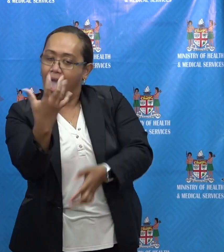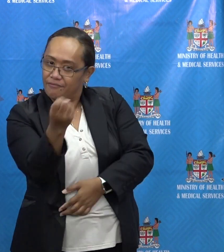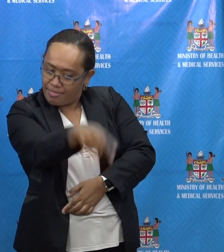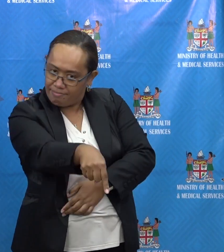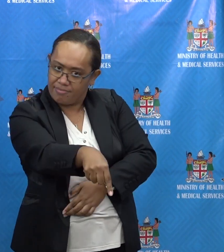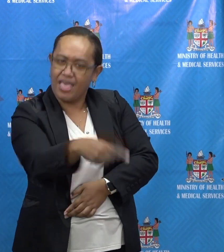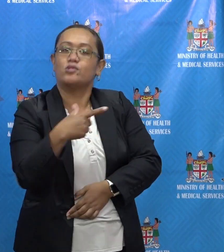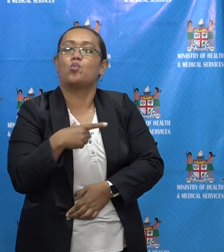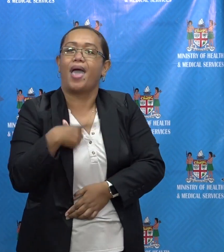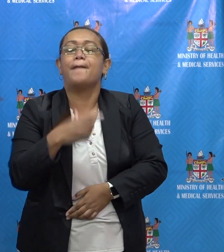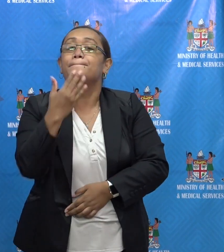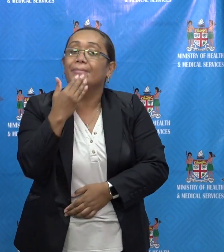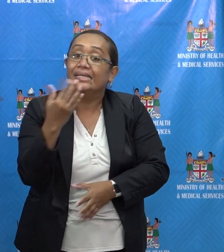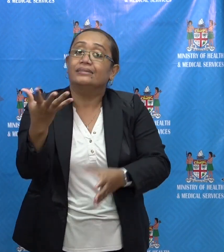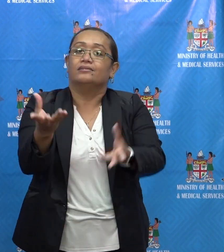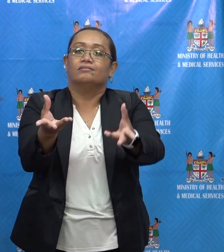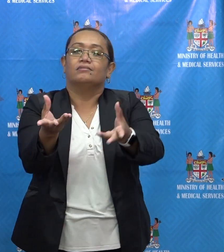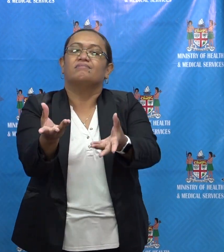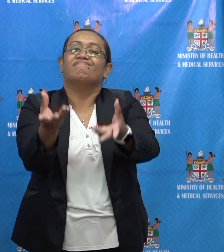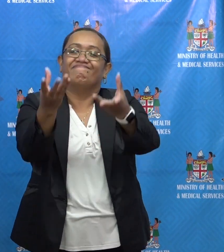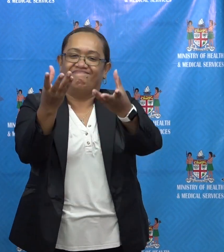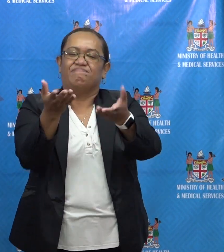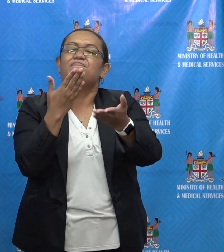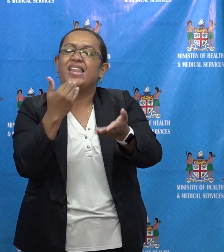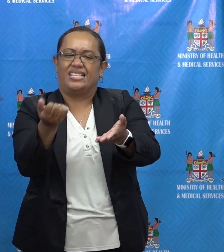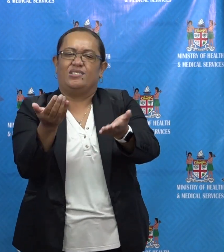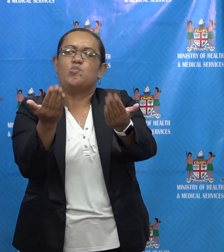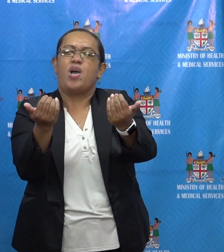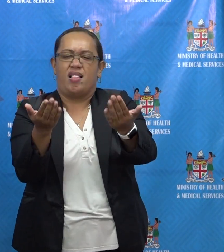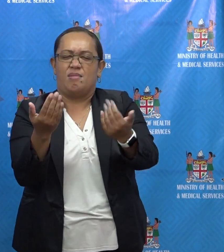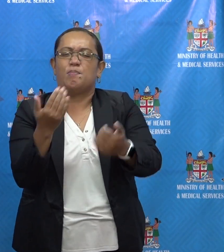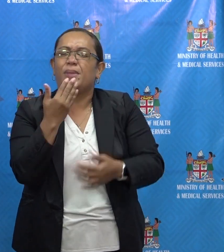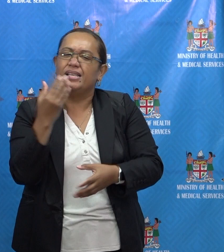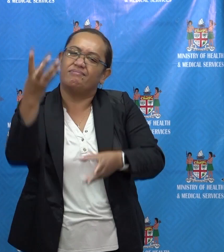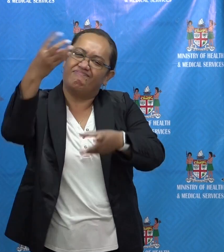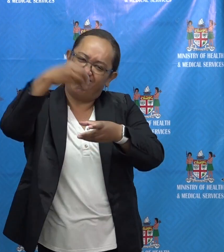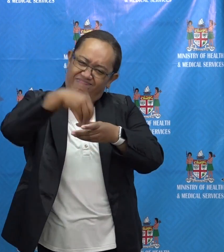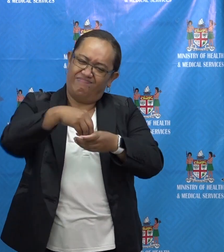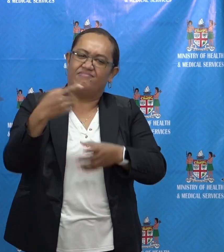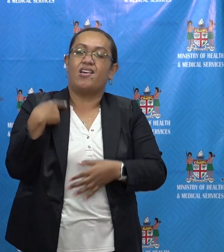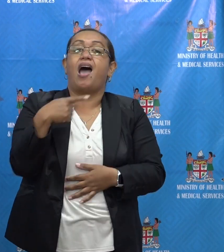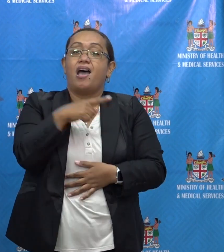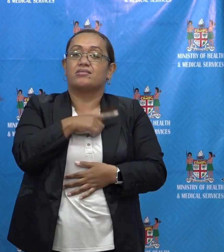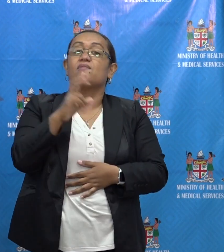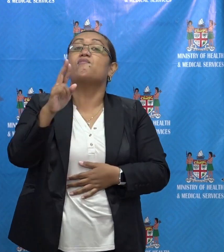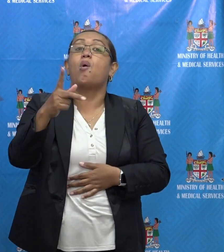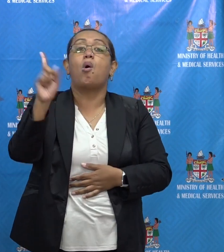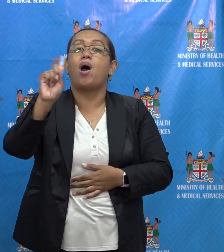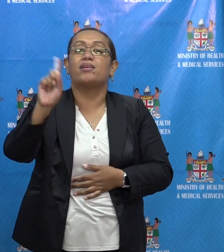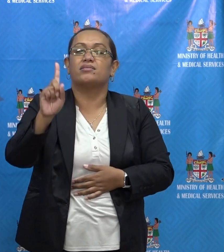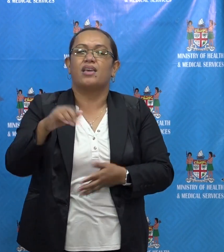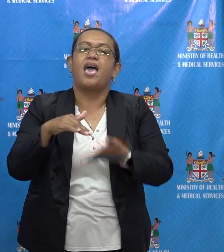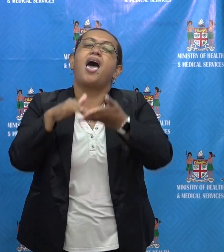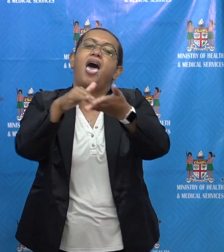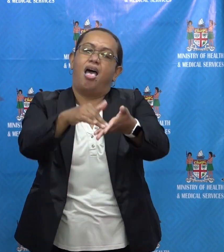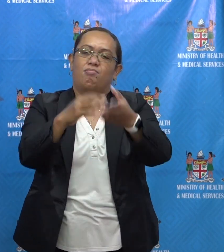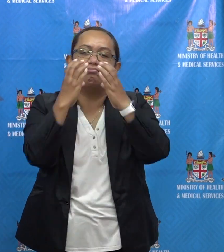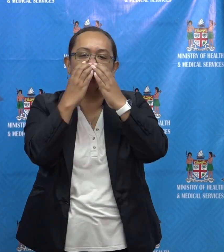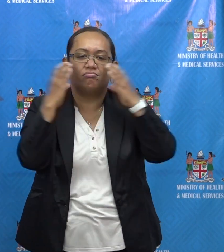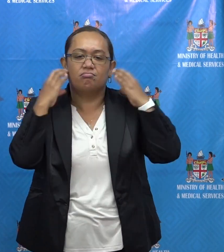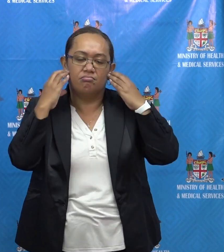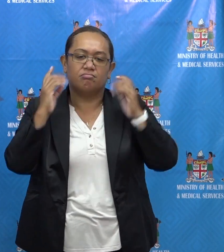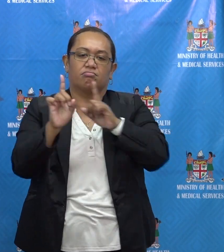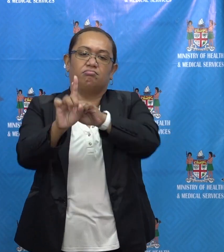As I mentioned also, I would really not like to have to resort to mandating it.